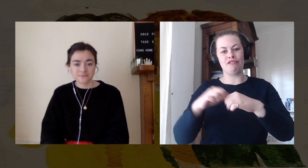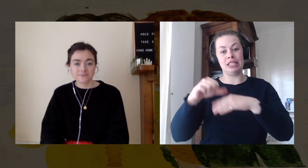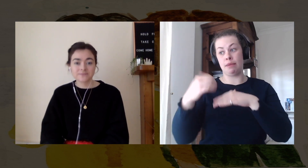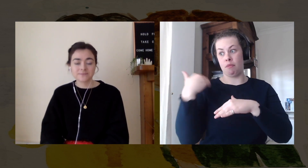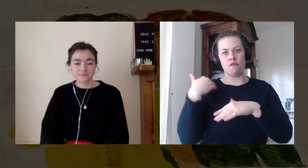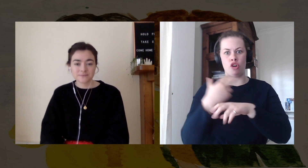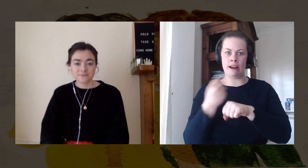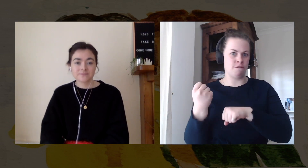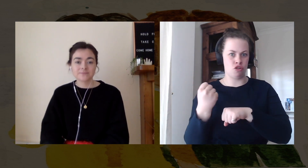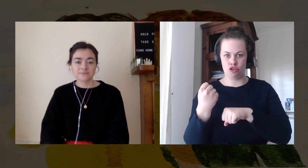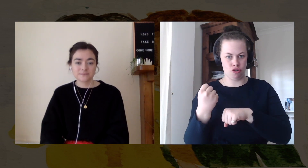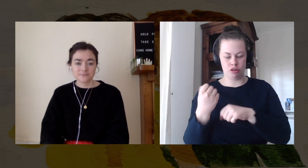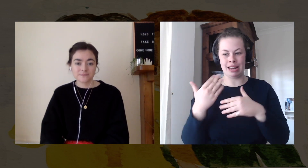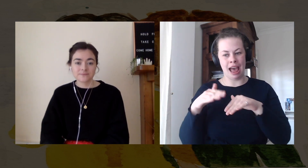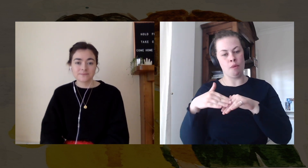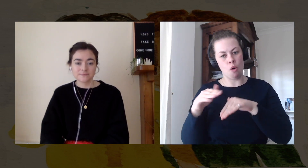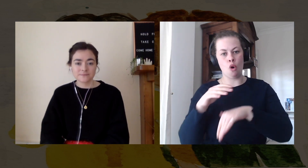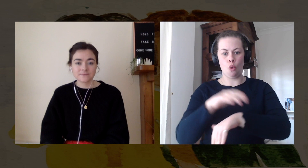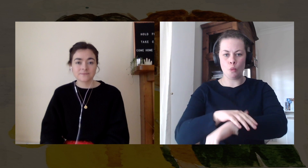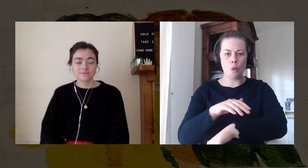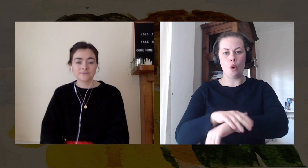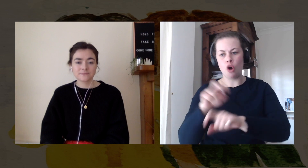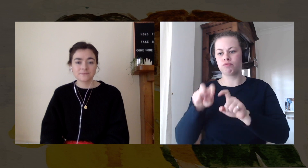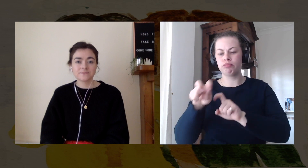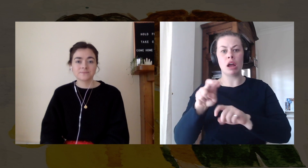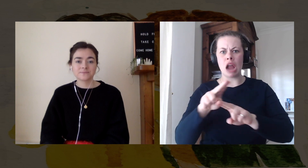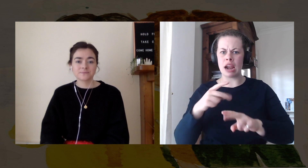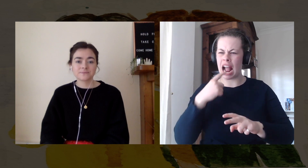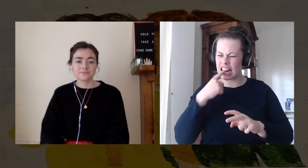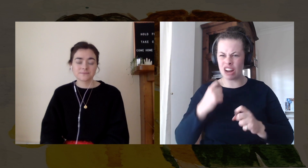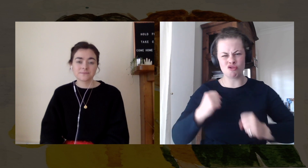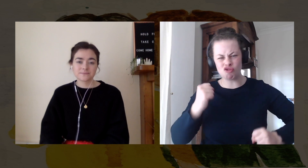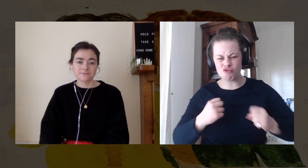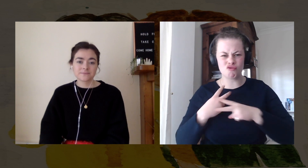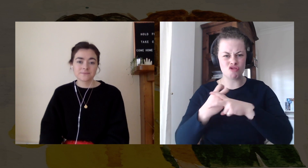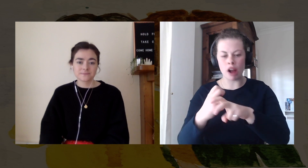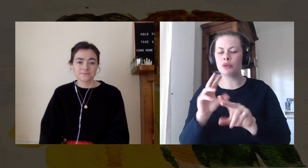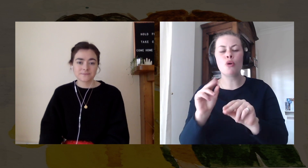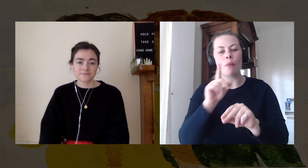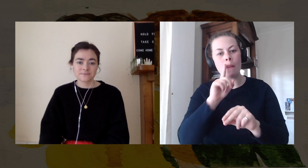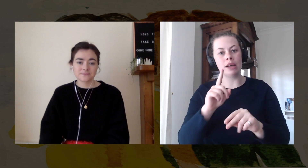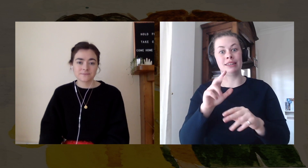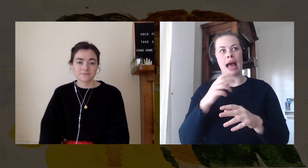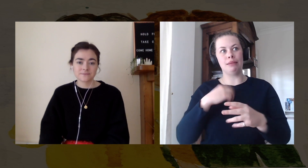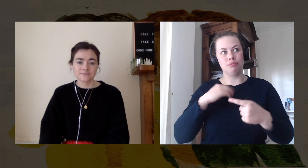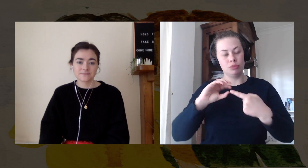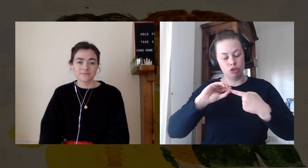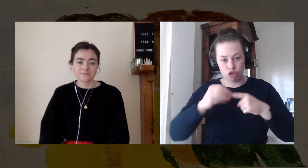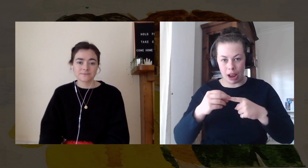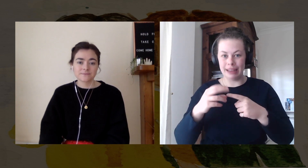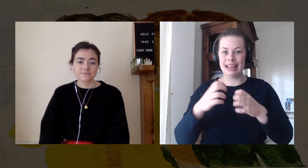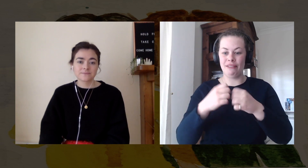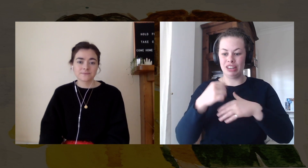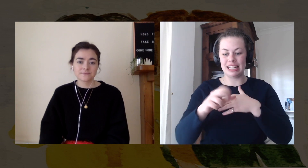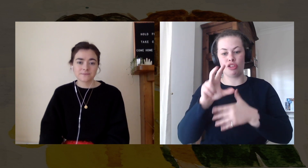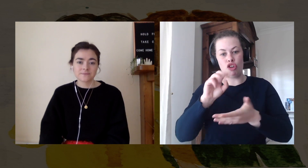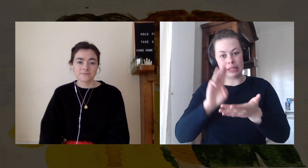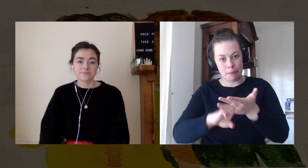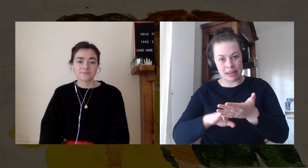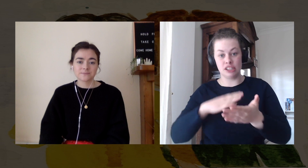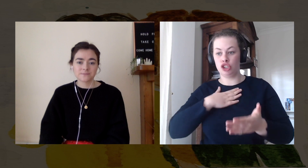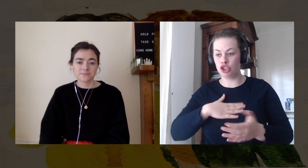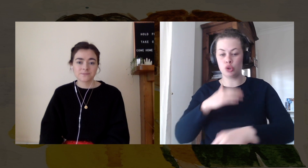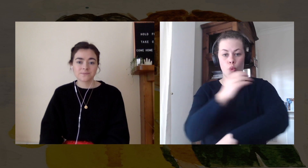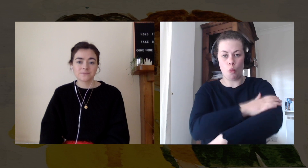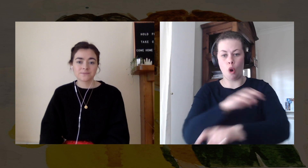intense exercise, but I'm trying to block out 30 minutes every day where I am just walking and like maybe listening to a podcast such as